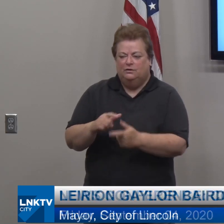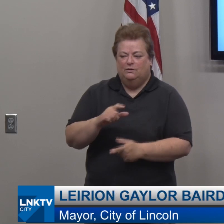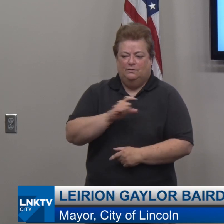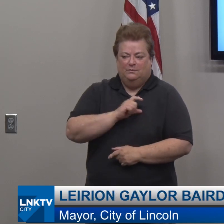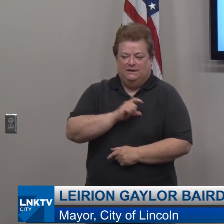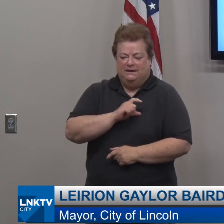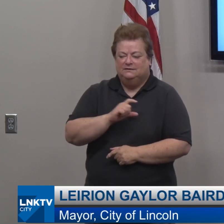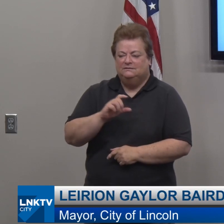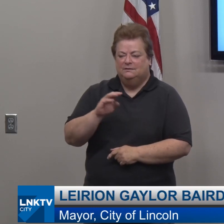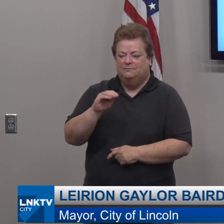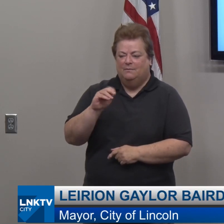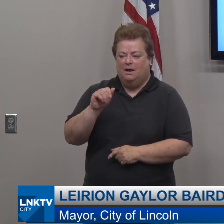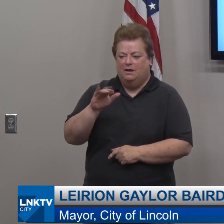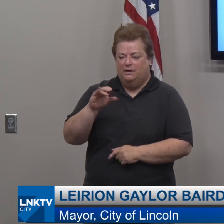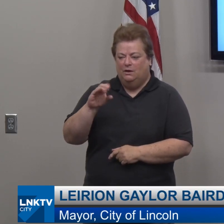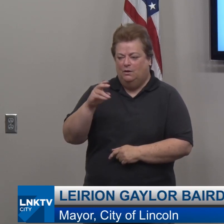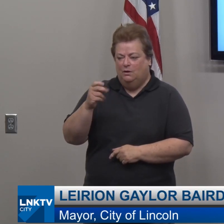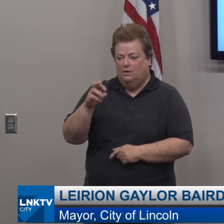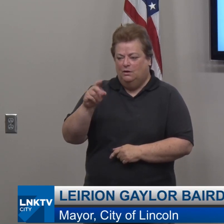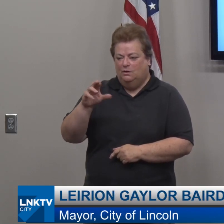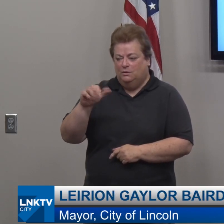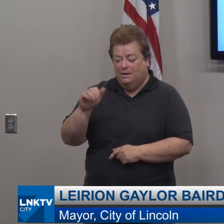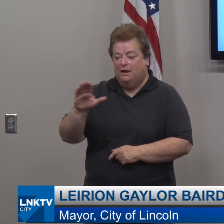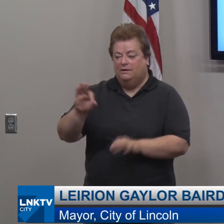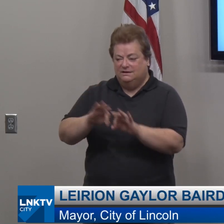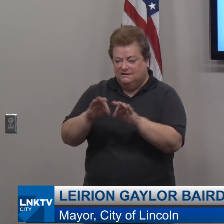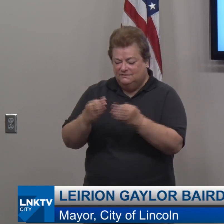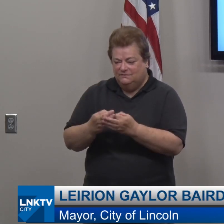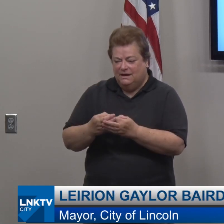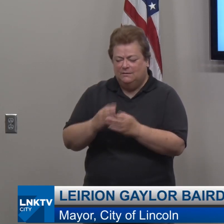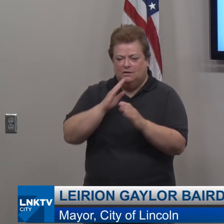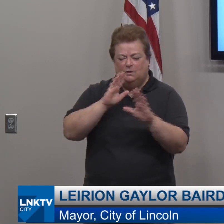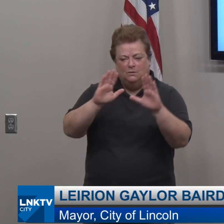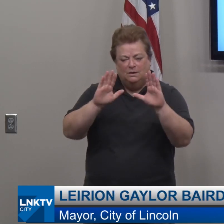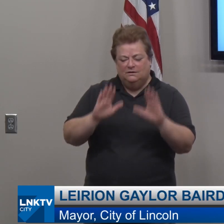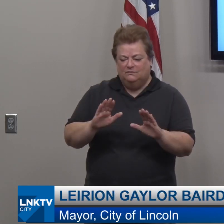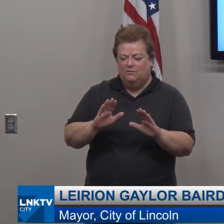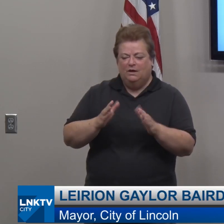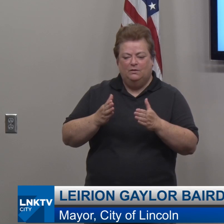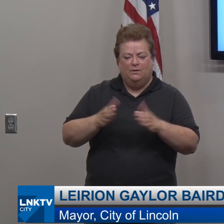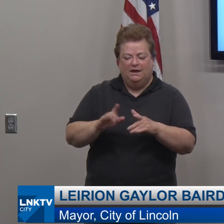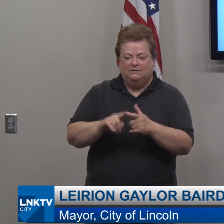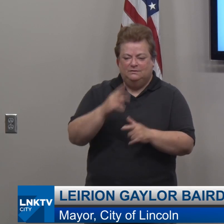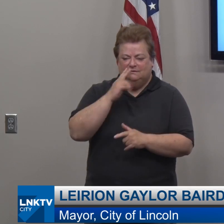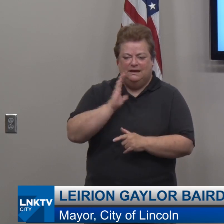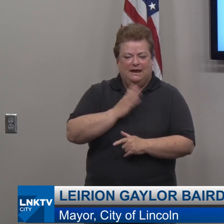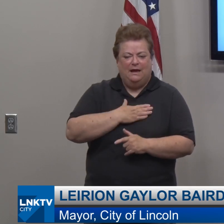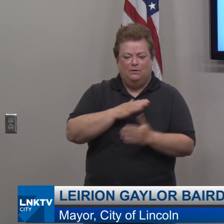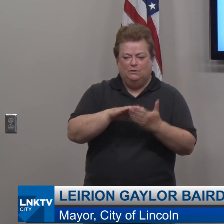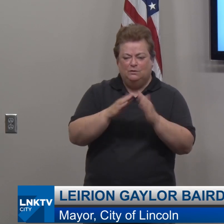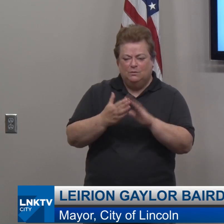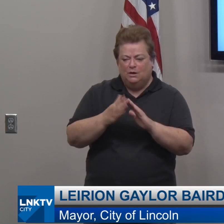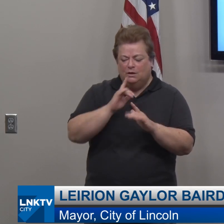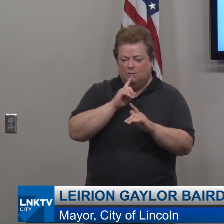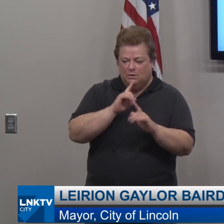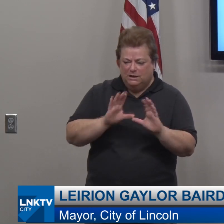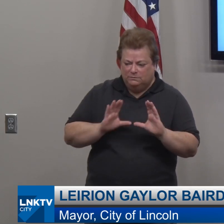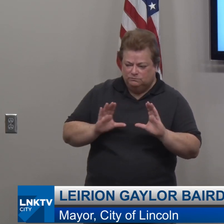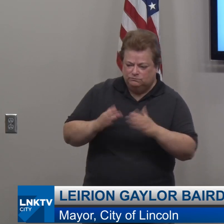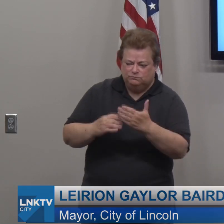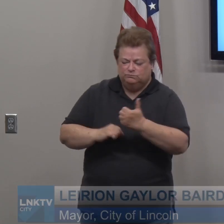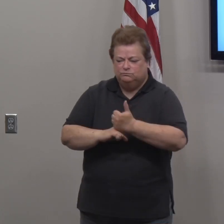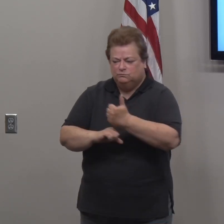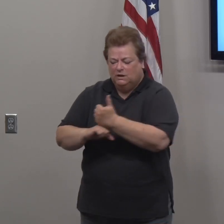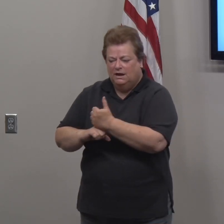and his family. It's remarkable to see the way our community has rallied around him as he remains